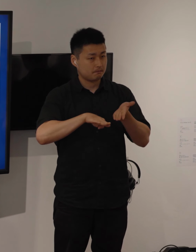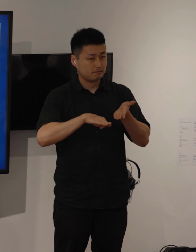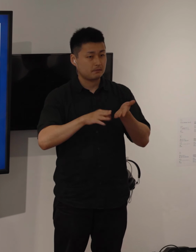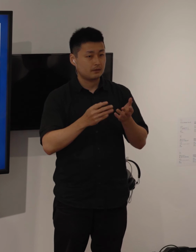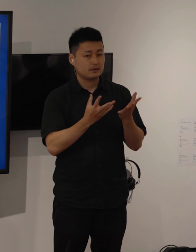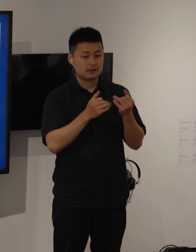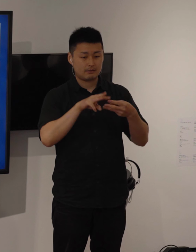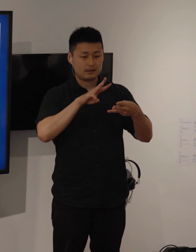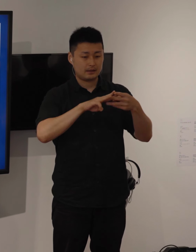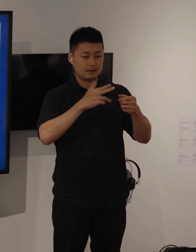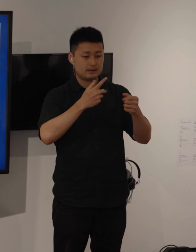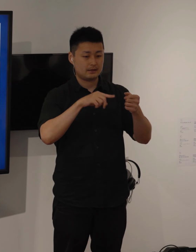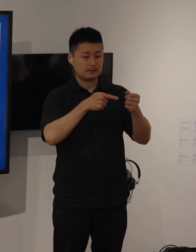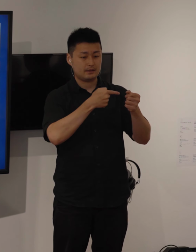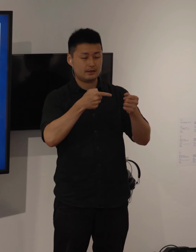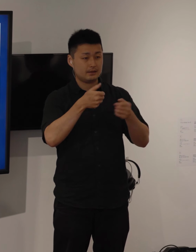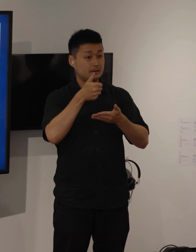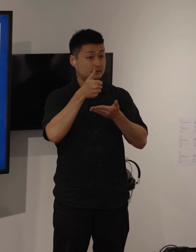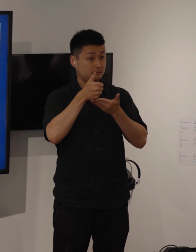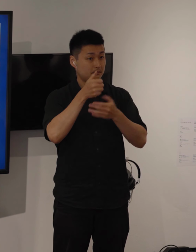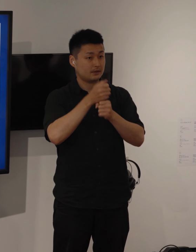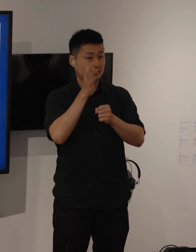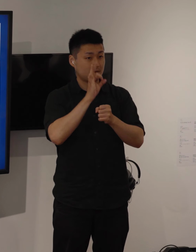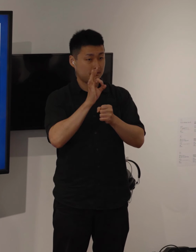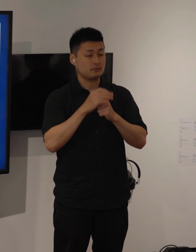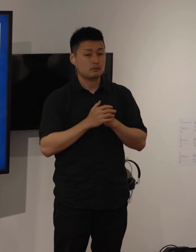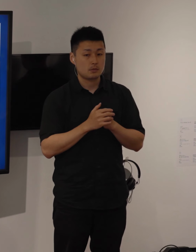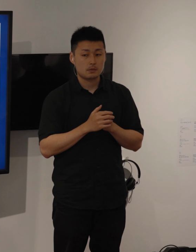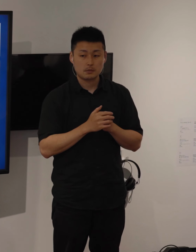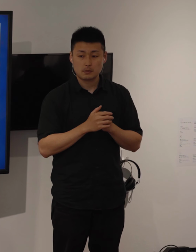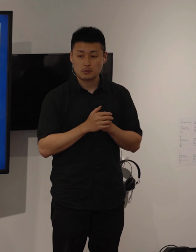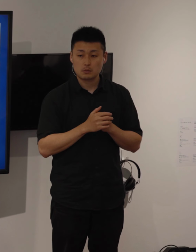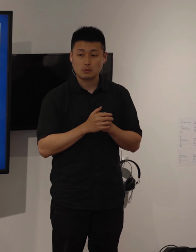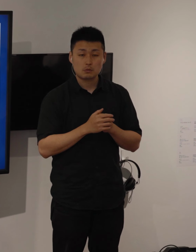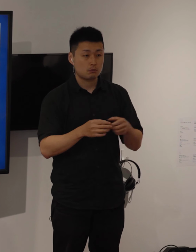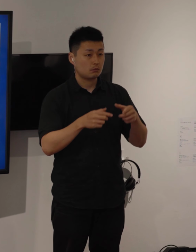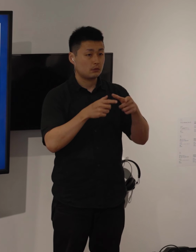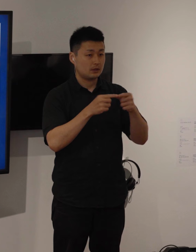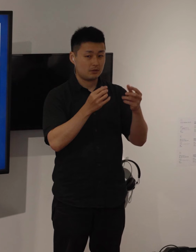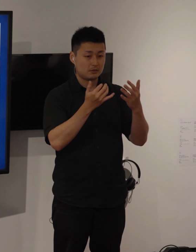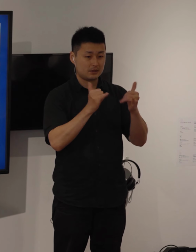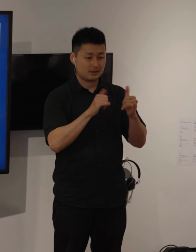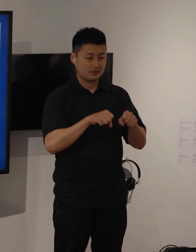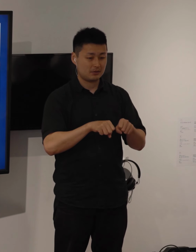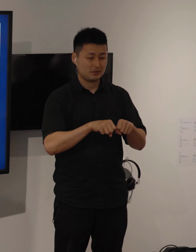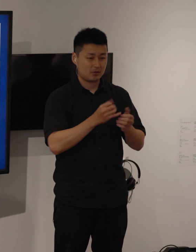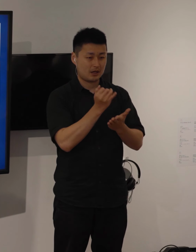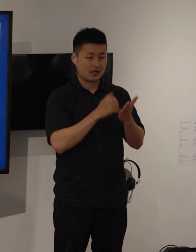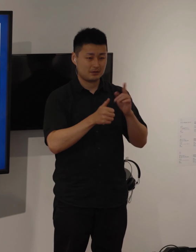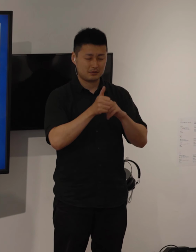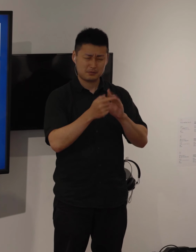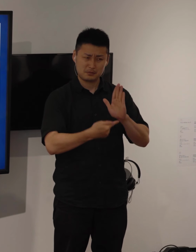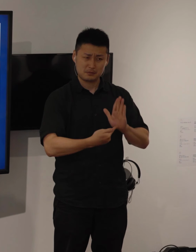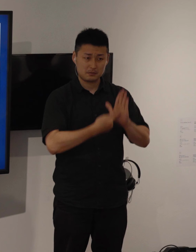made these, is probably one of the most well-known Japanese disabled artists to come out of Japan and be known throughout the